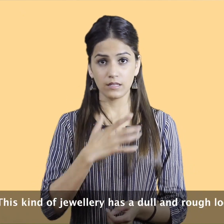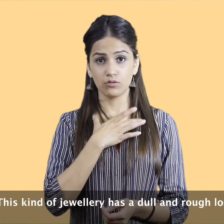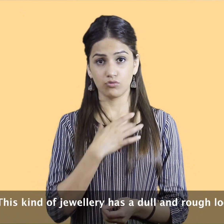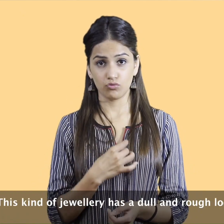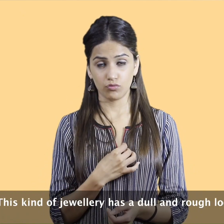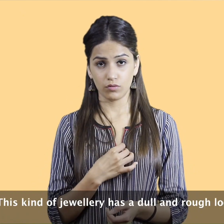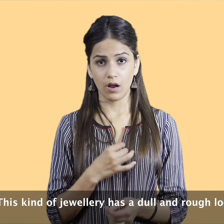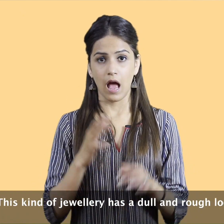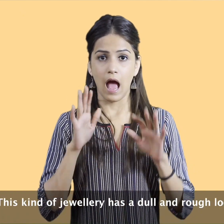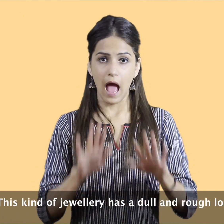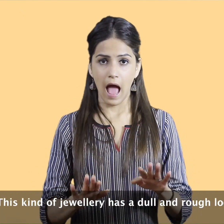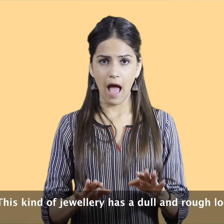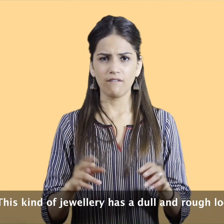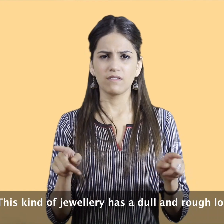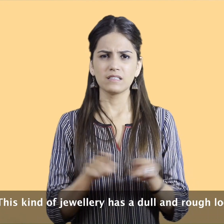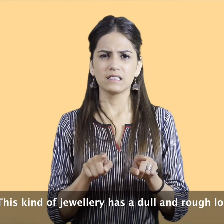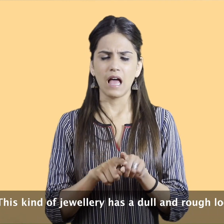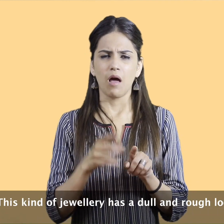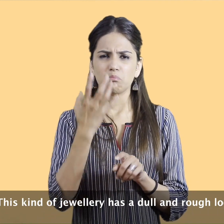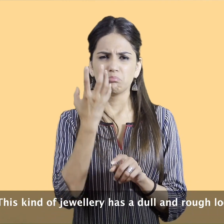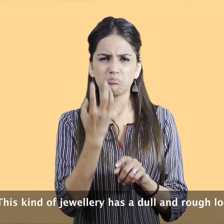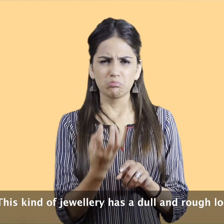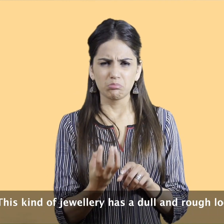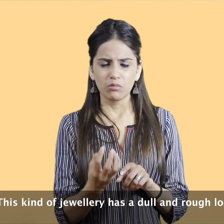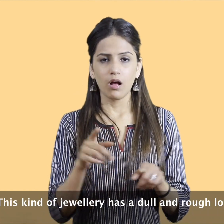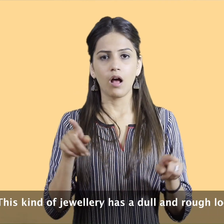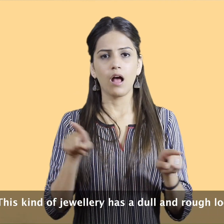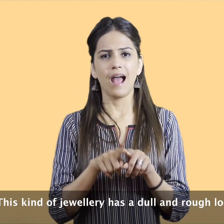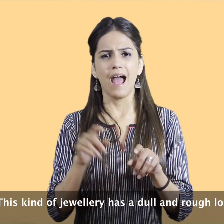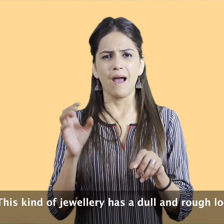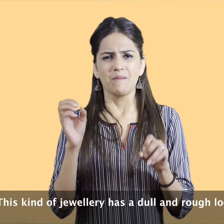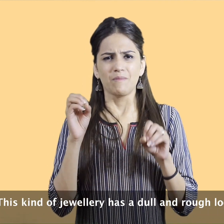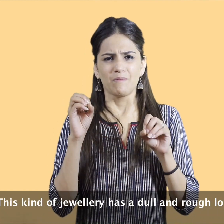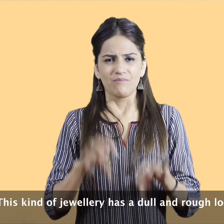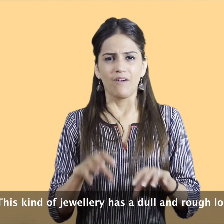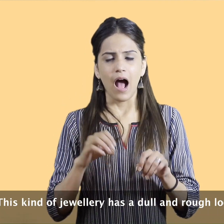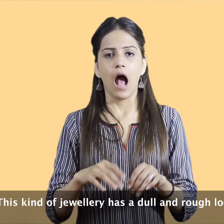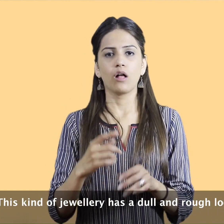This kind of jewelry has a dull and rough look.